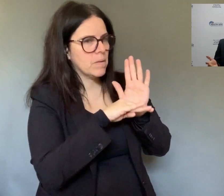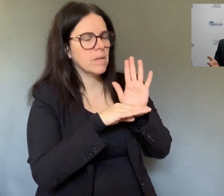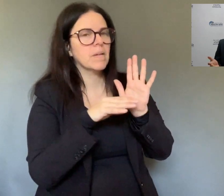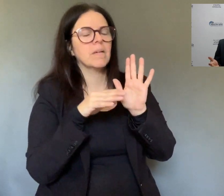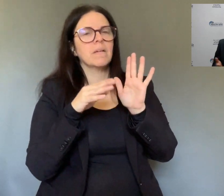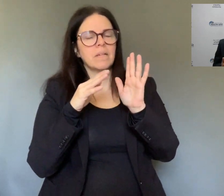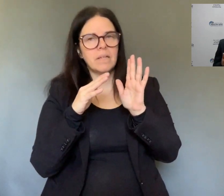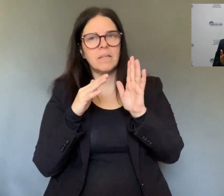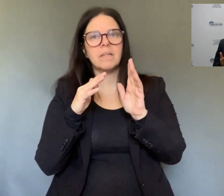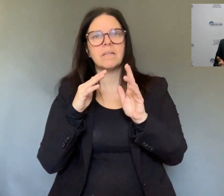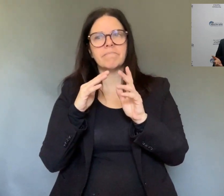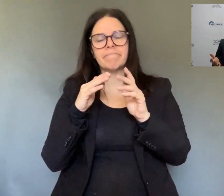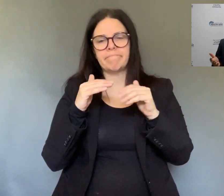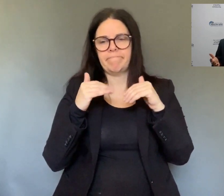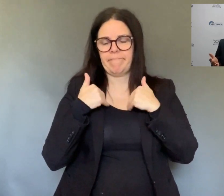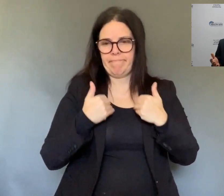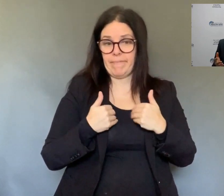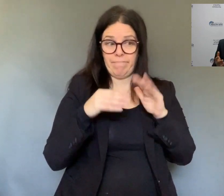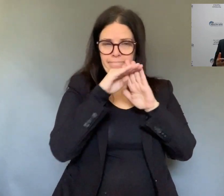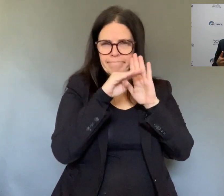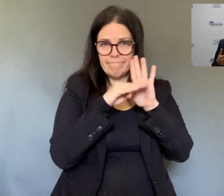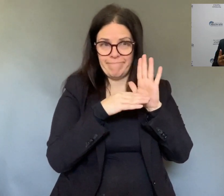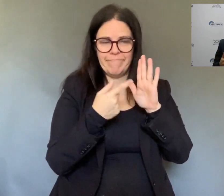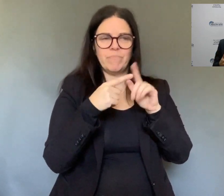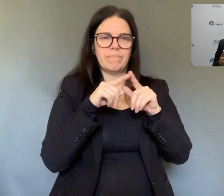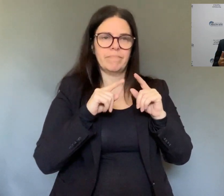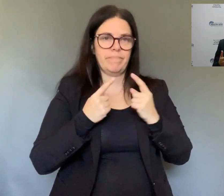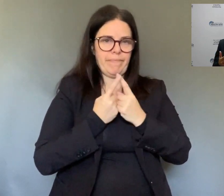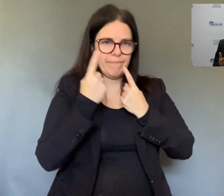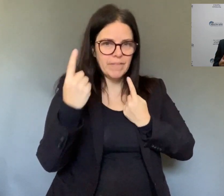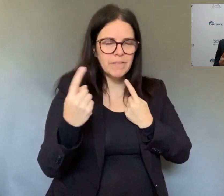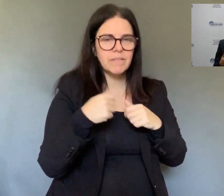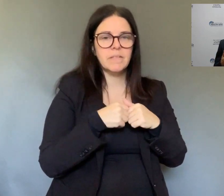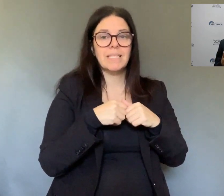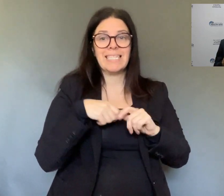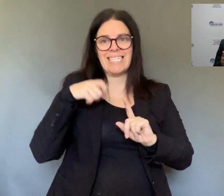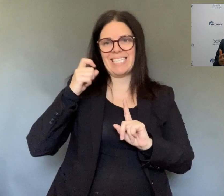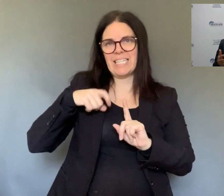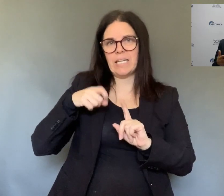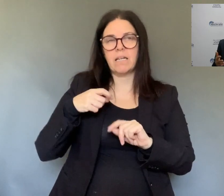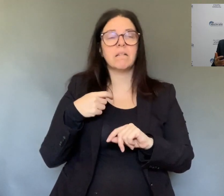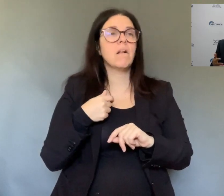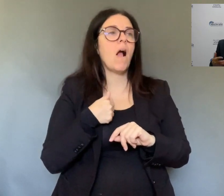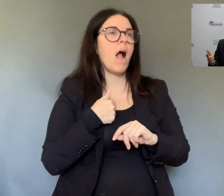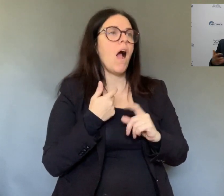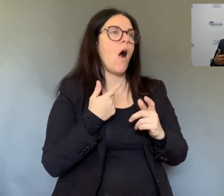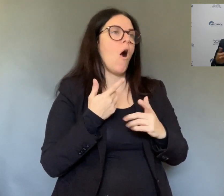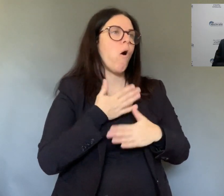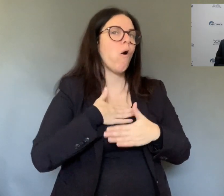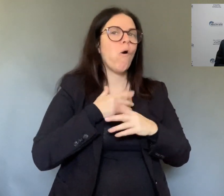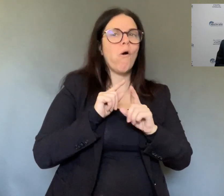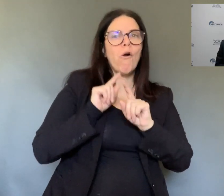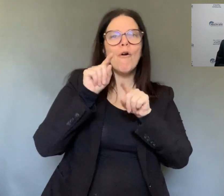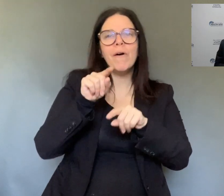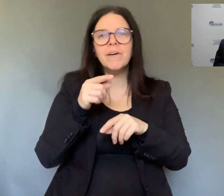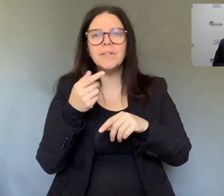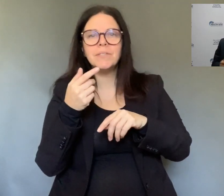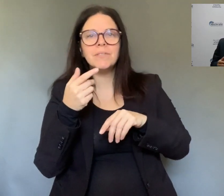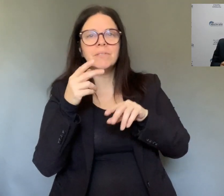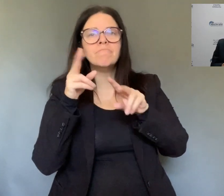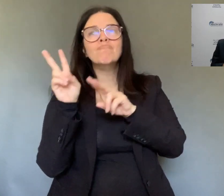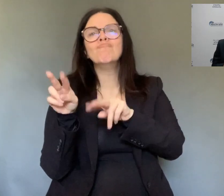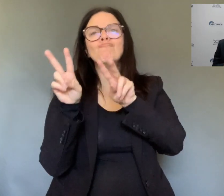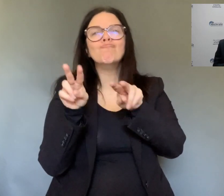same guidance, maintaining physical distancing, going only when you need to. It's not a place that you should be just go for